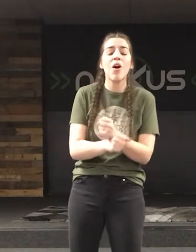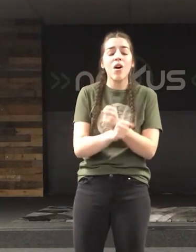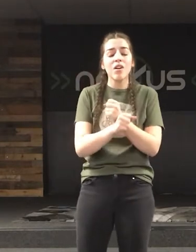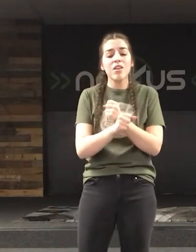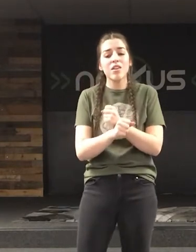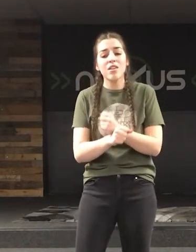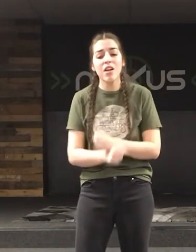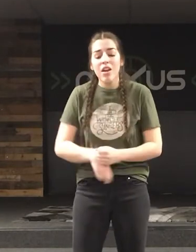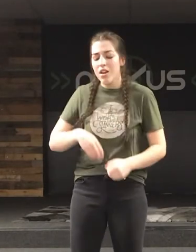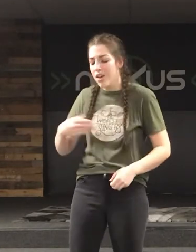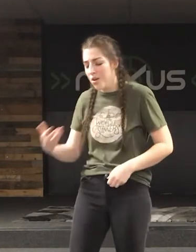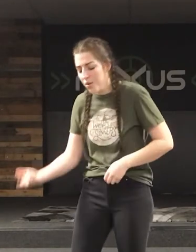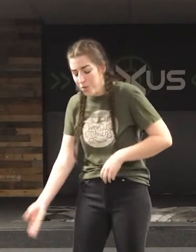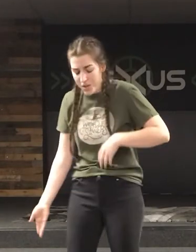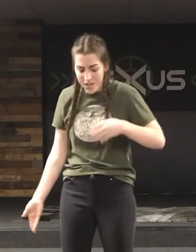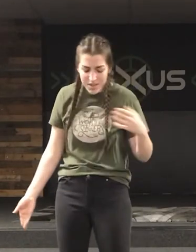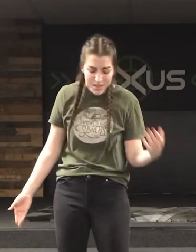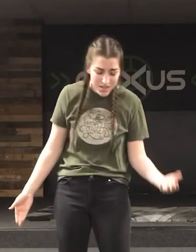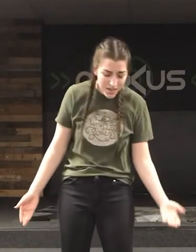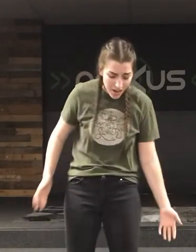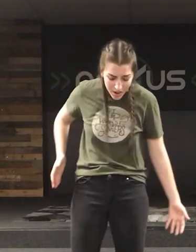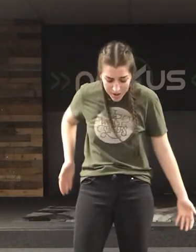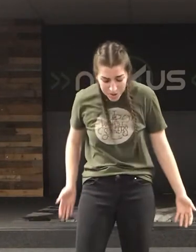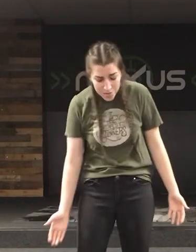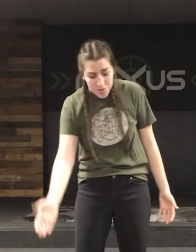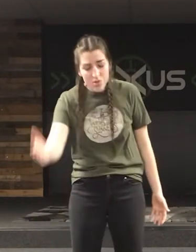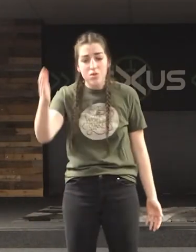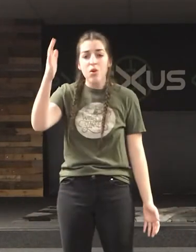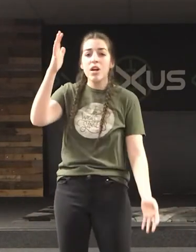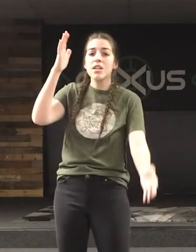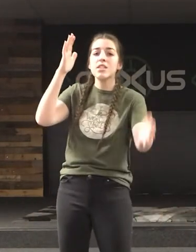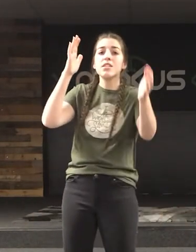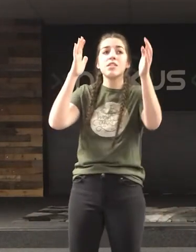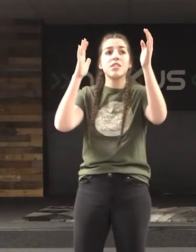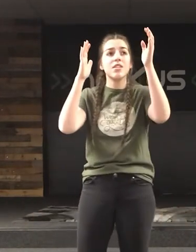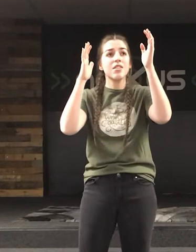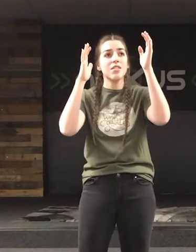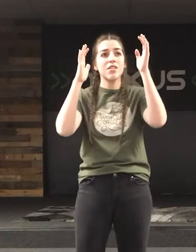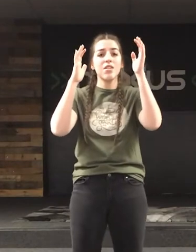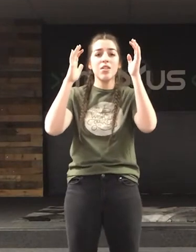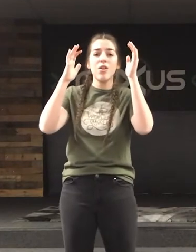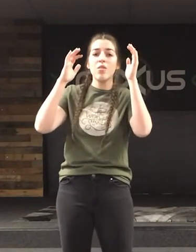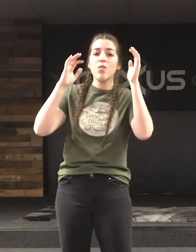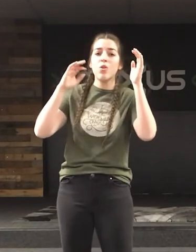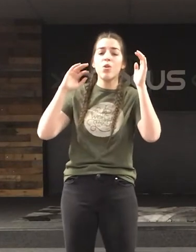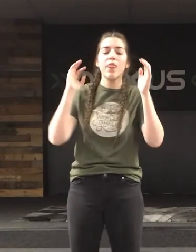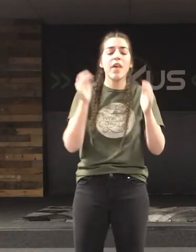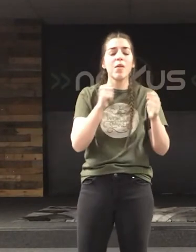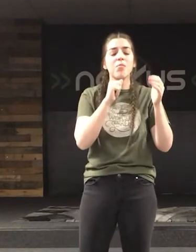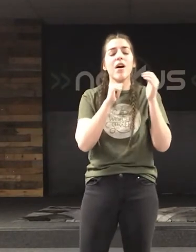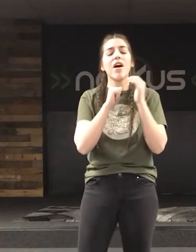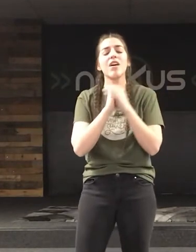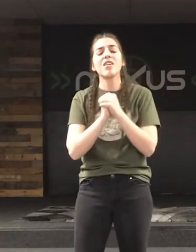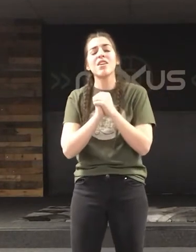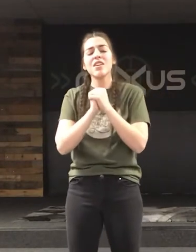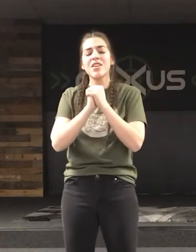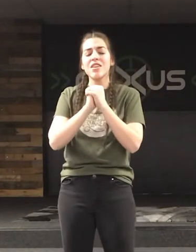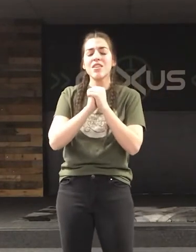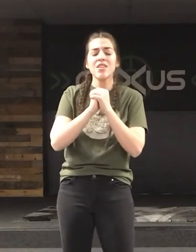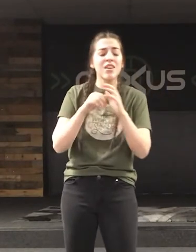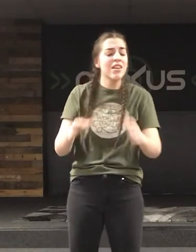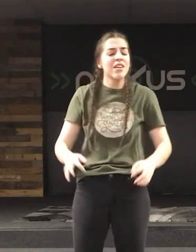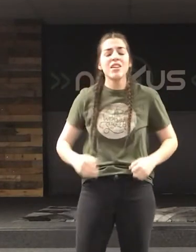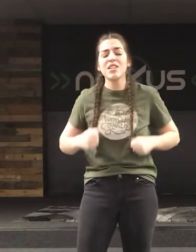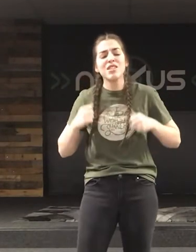labor on in weakness and rejoicing. For in my